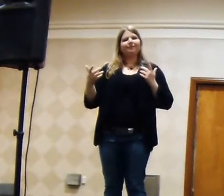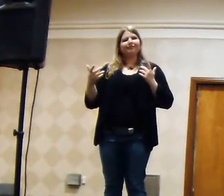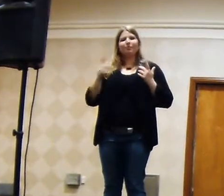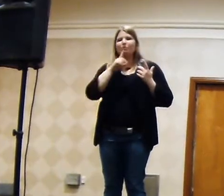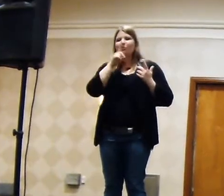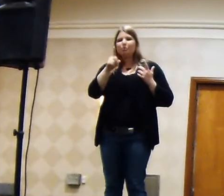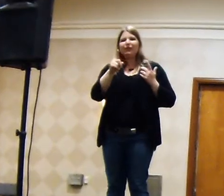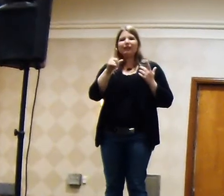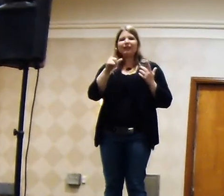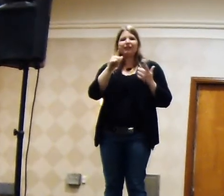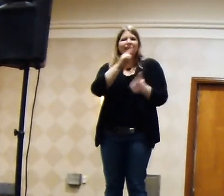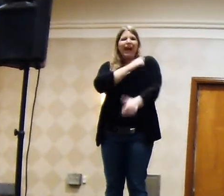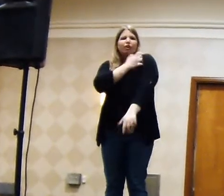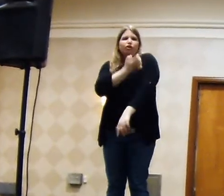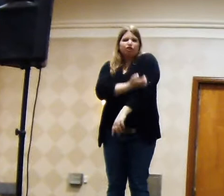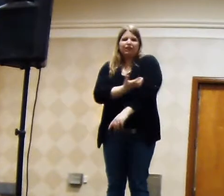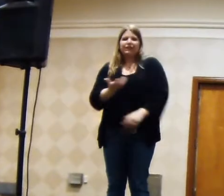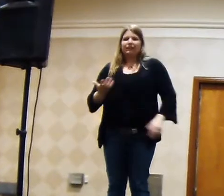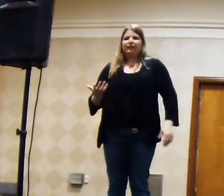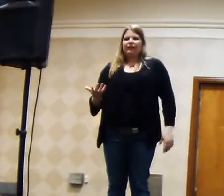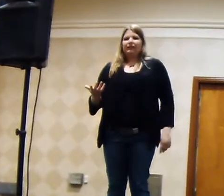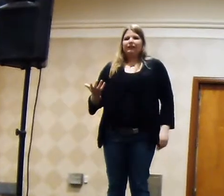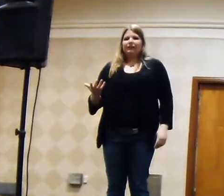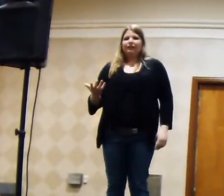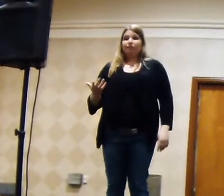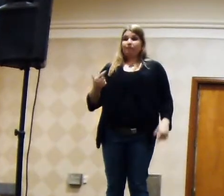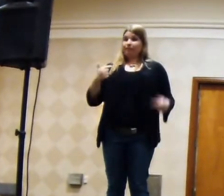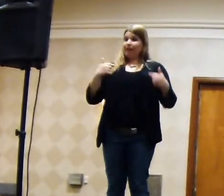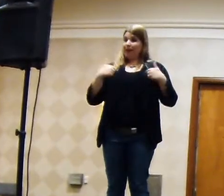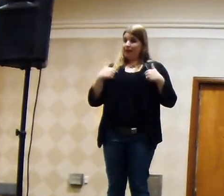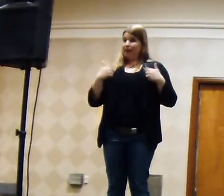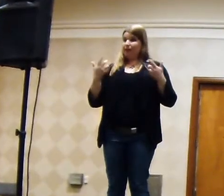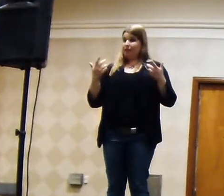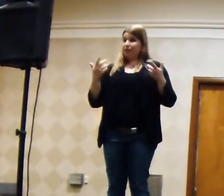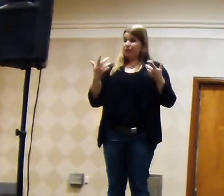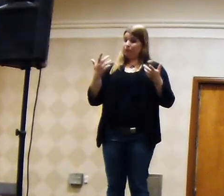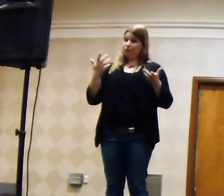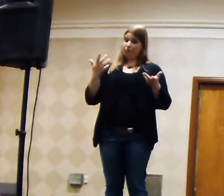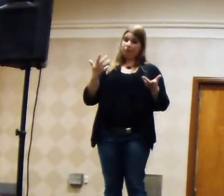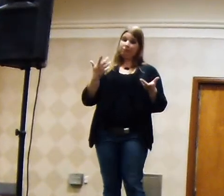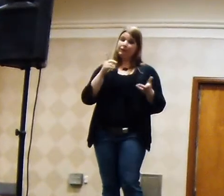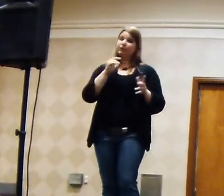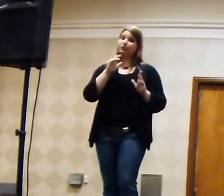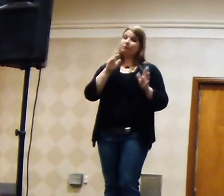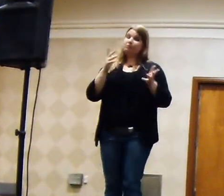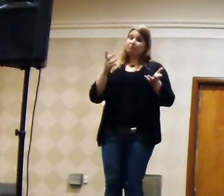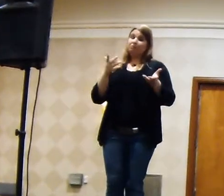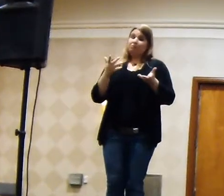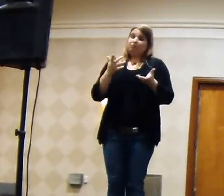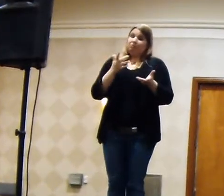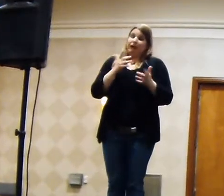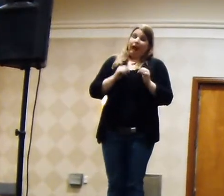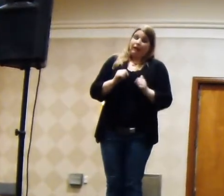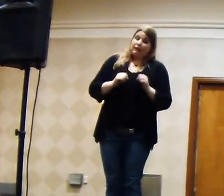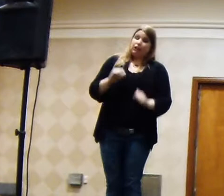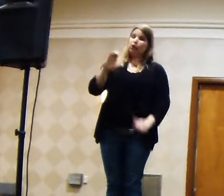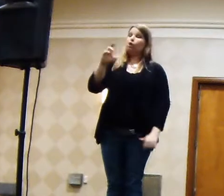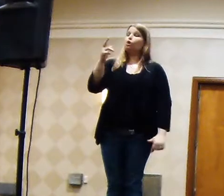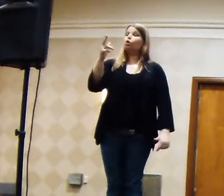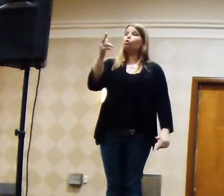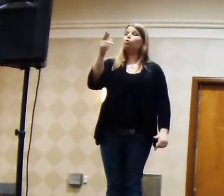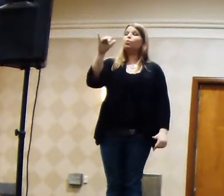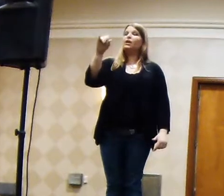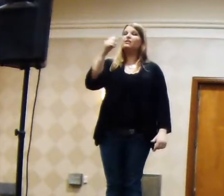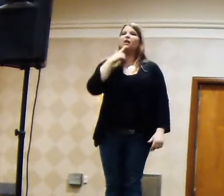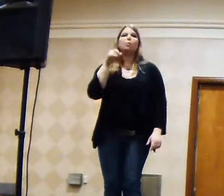was very, and he did that on purpose. And I was doing a very stylized performance, and Chris Lloyd was like, I